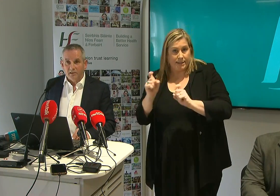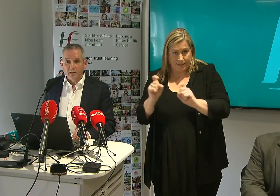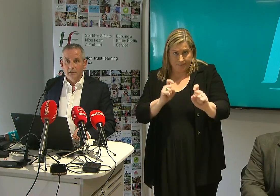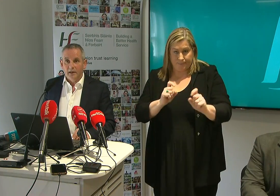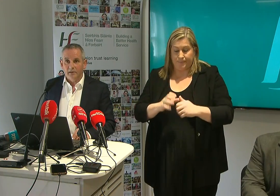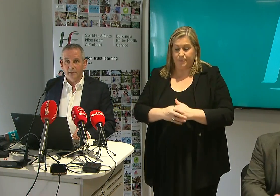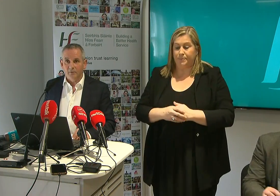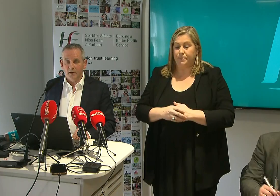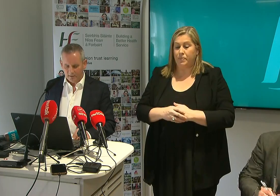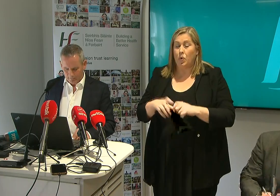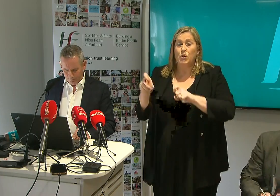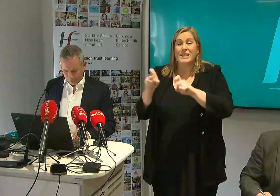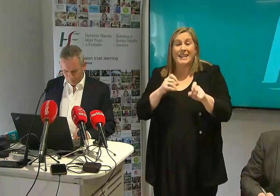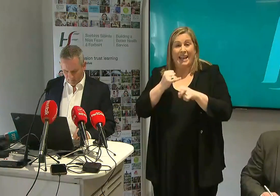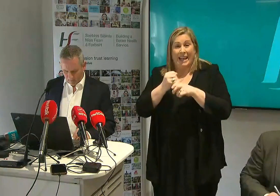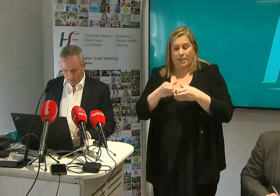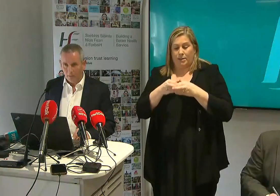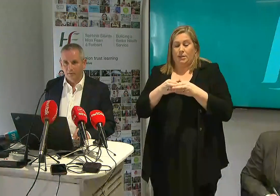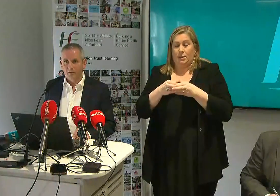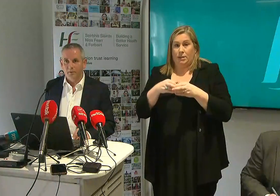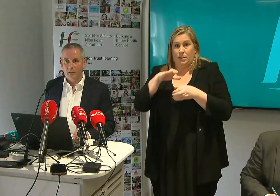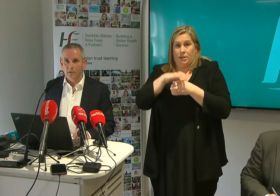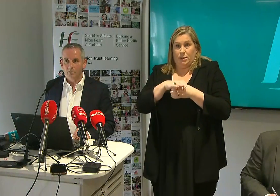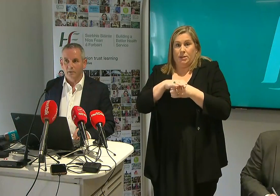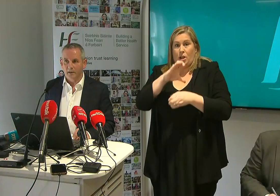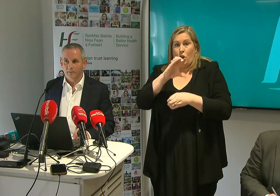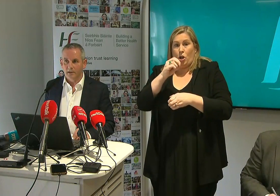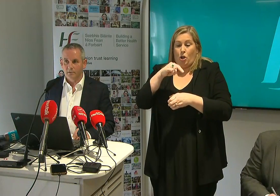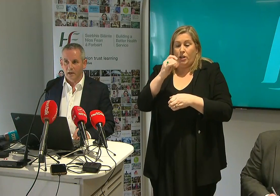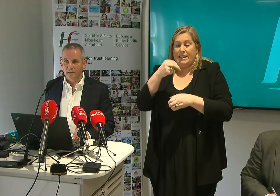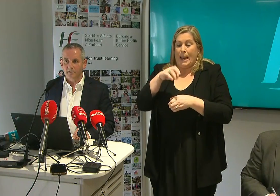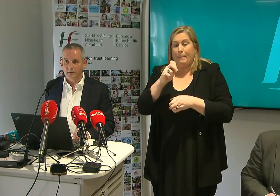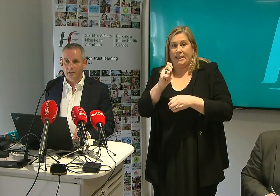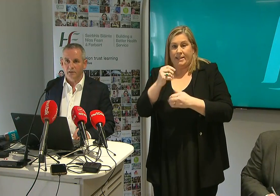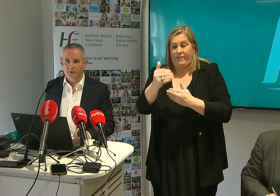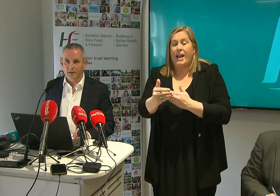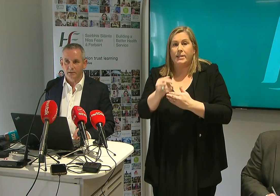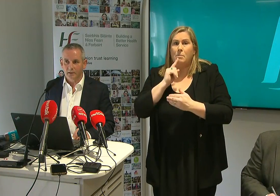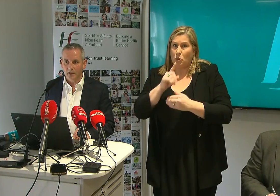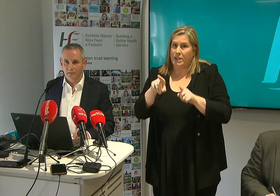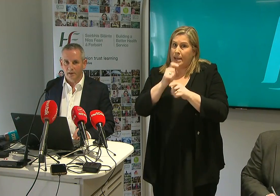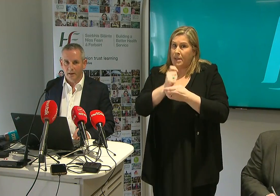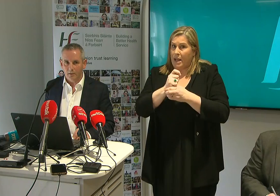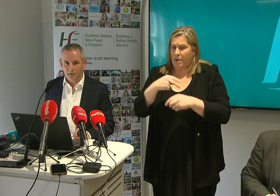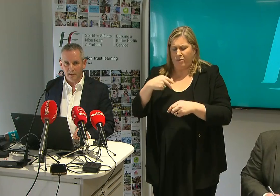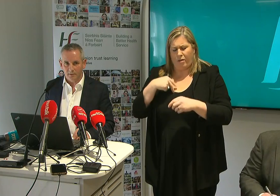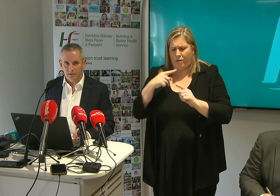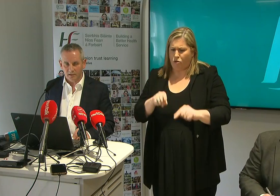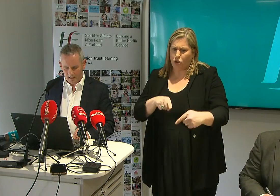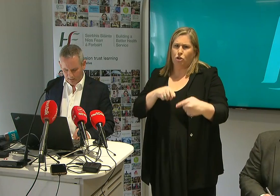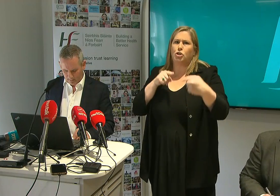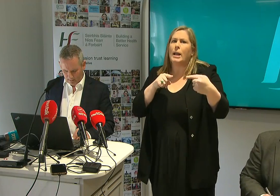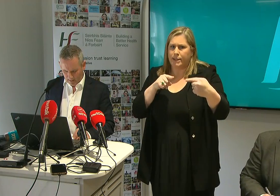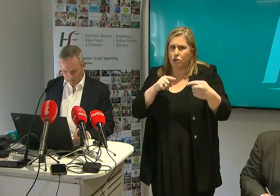We are still in containment phase. However, we know we're in a very challenging phase right now in terms